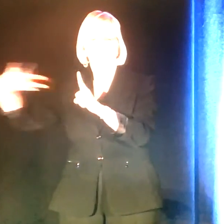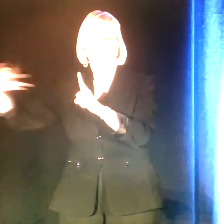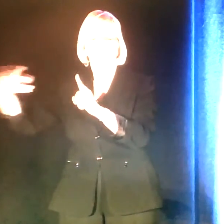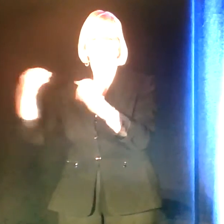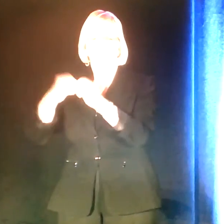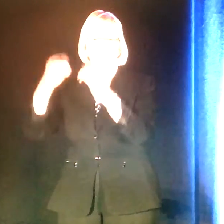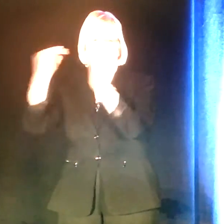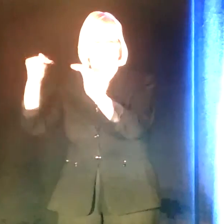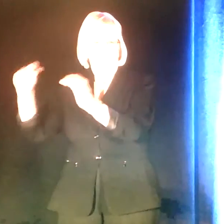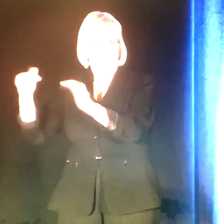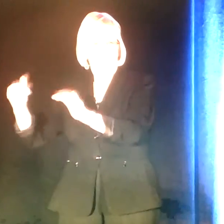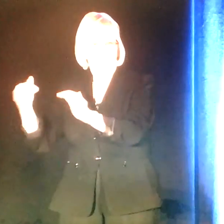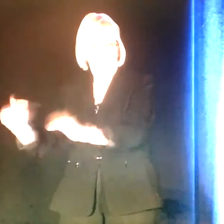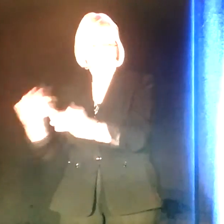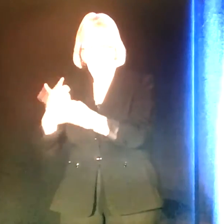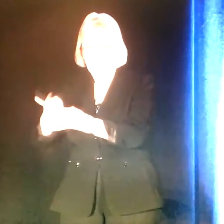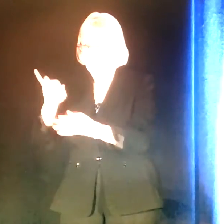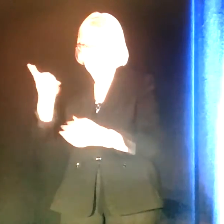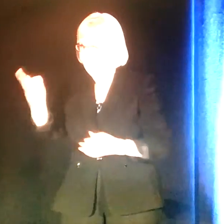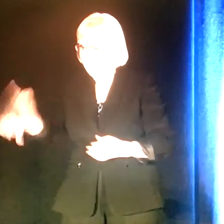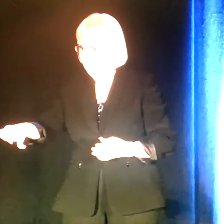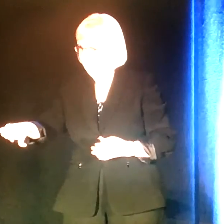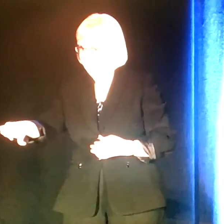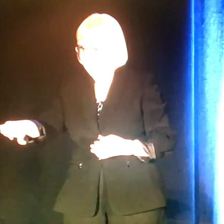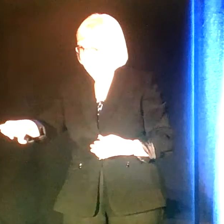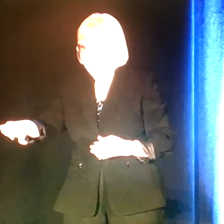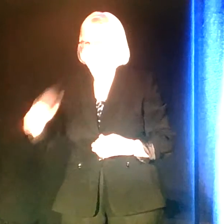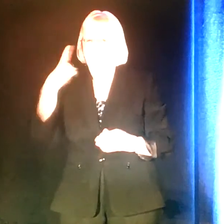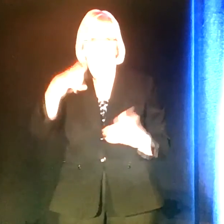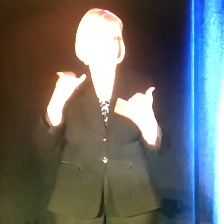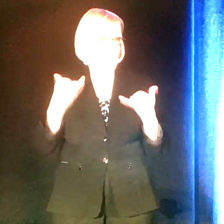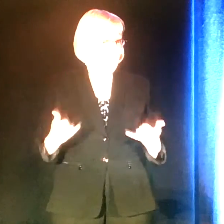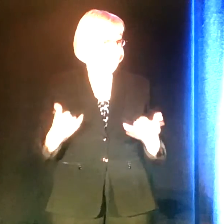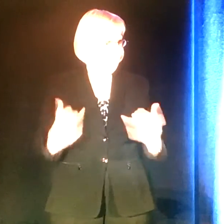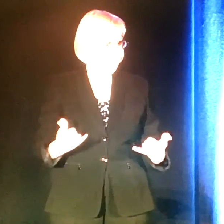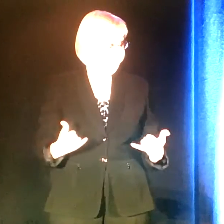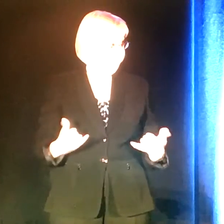After the workshop, I'll expand more on on the steps connected with that.